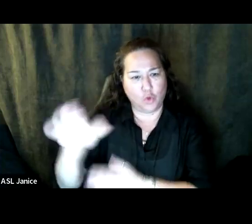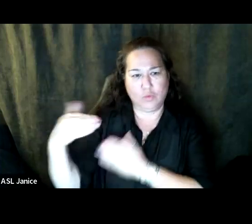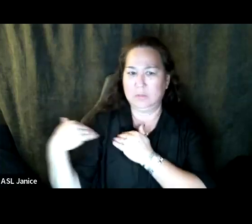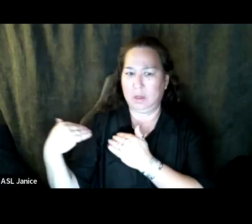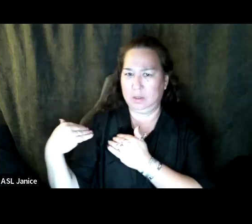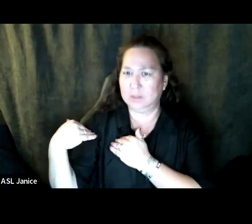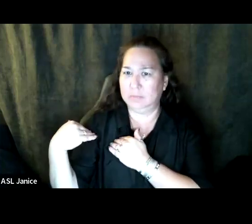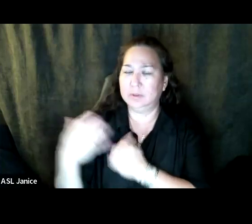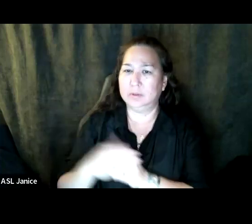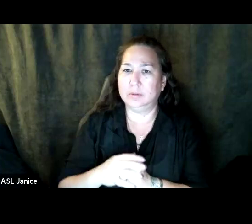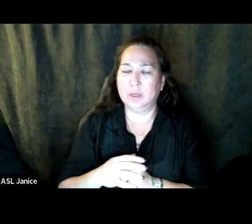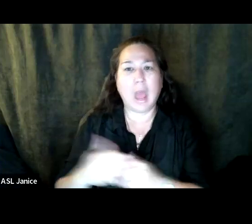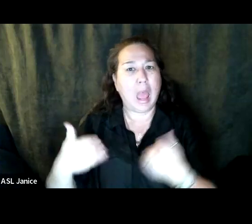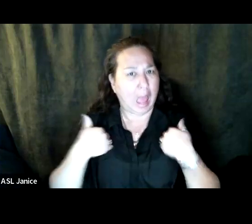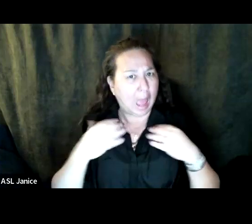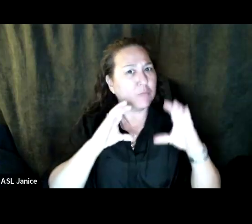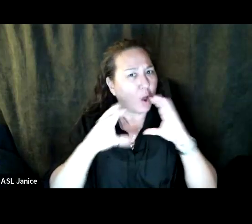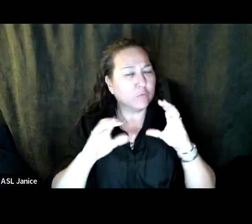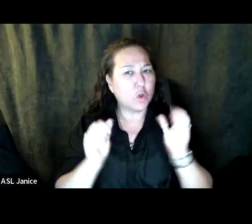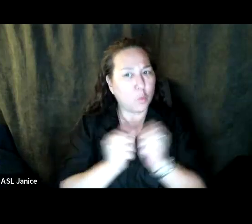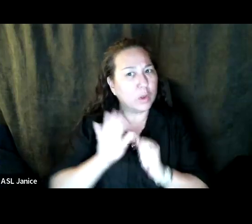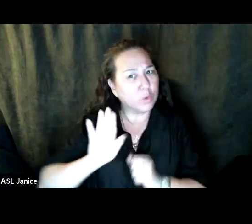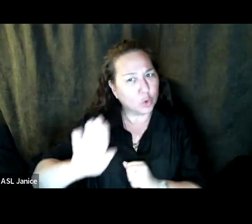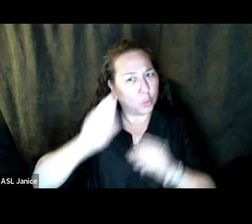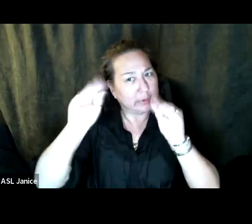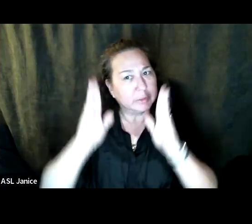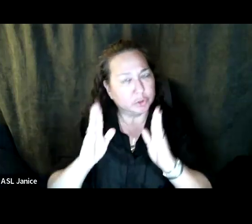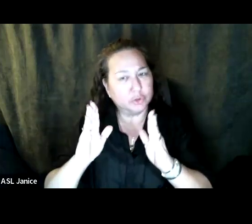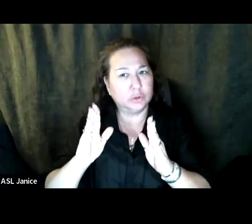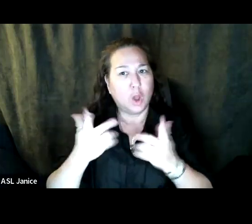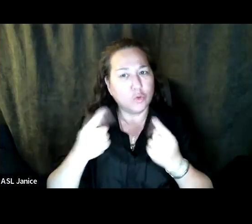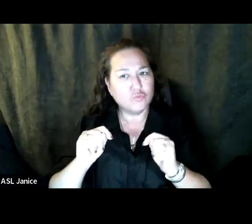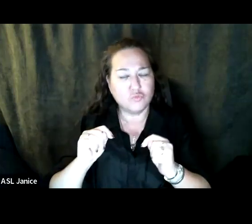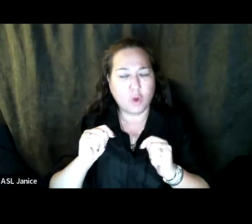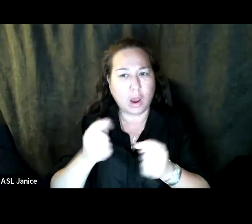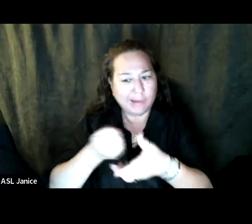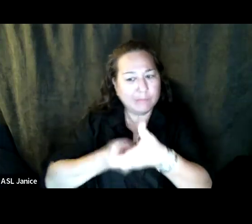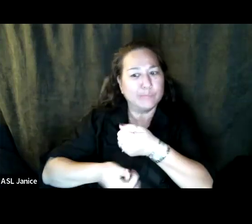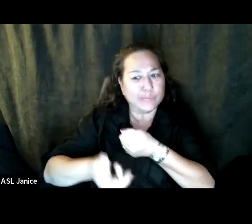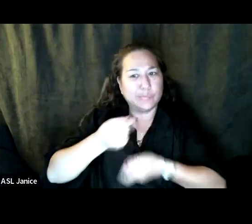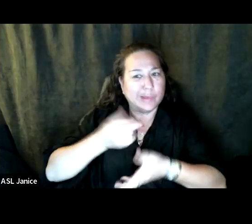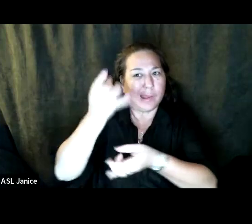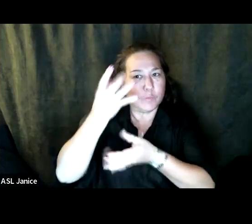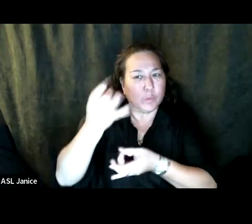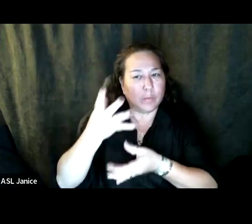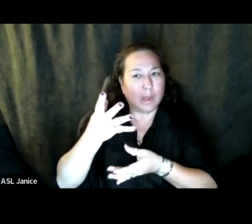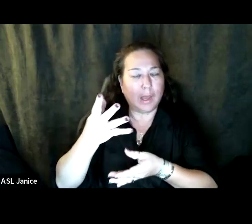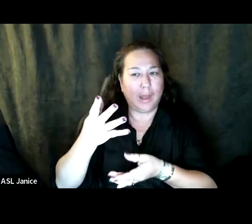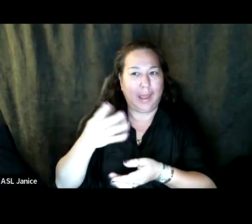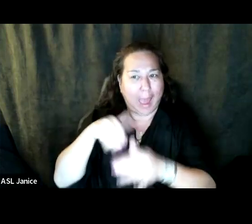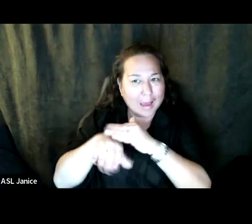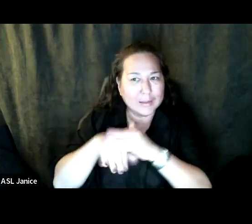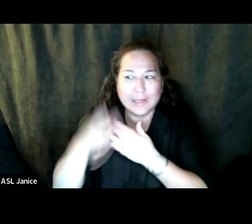Have a conversation with your teachers. Try to gather some information, ask for information, give information. If you do not